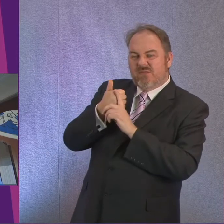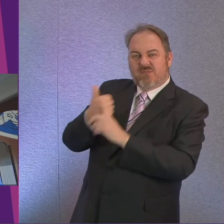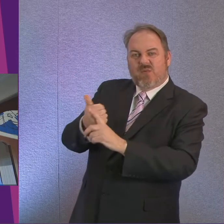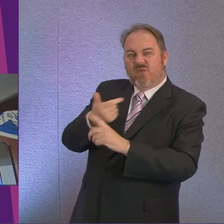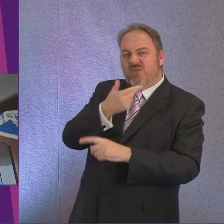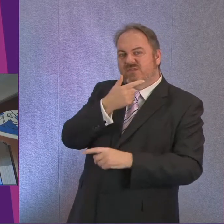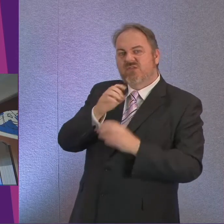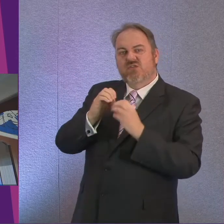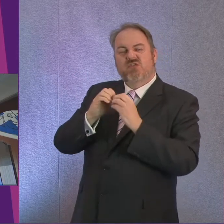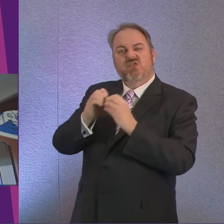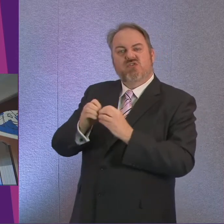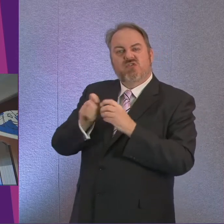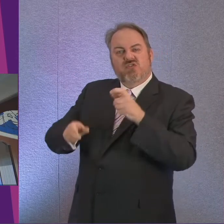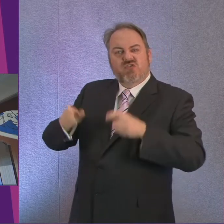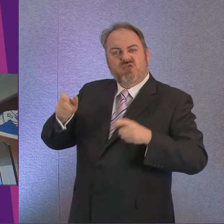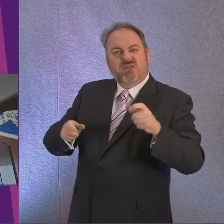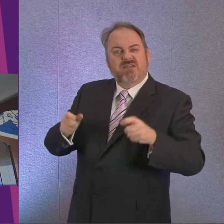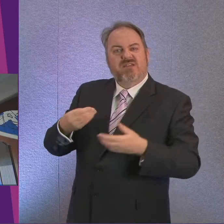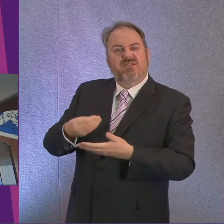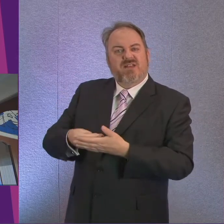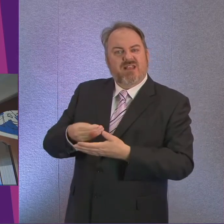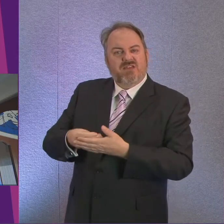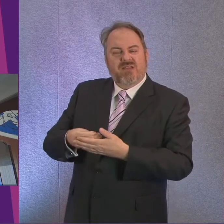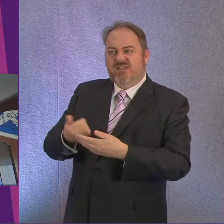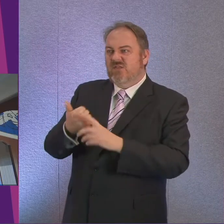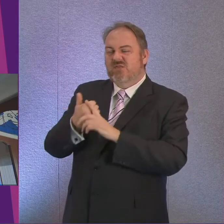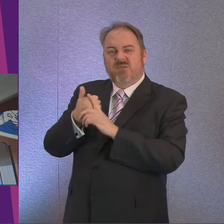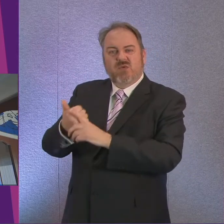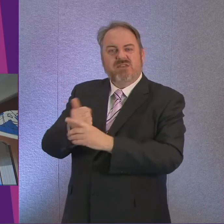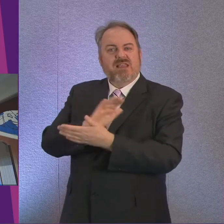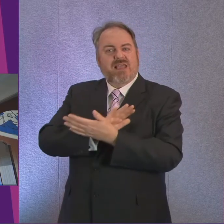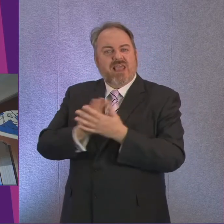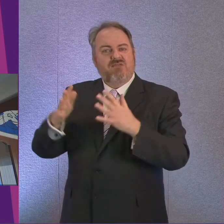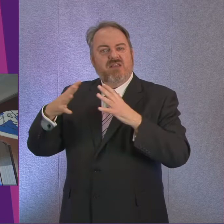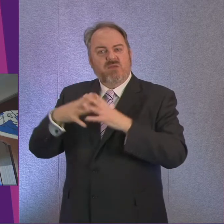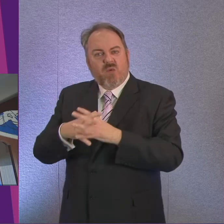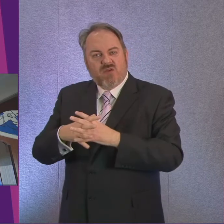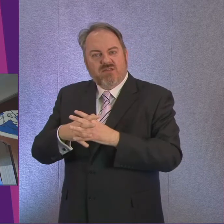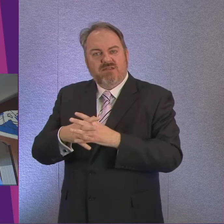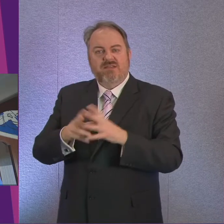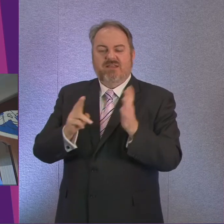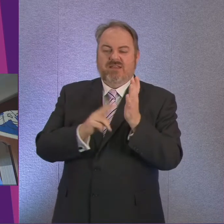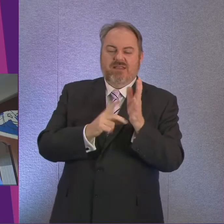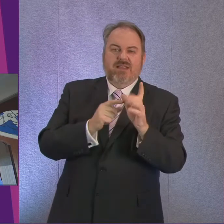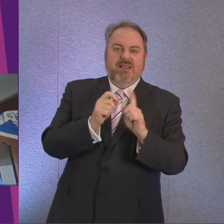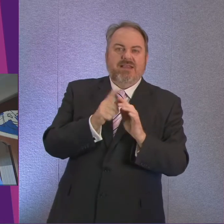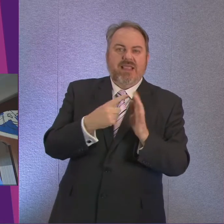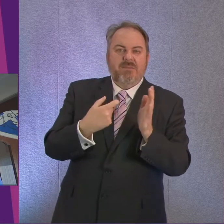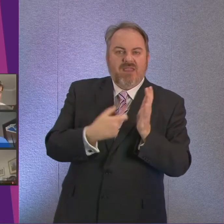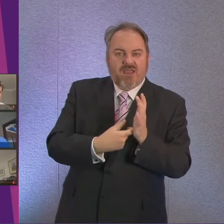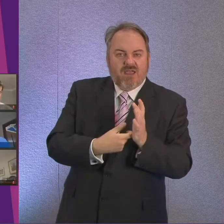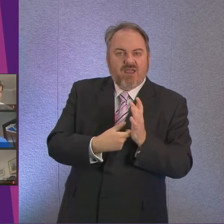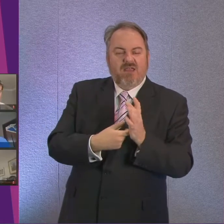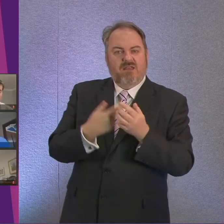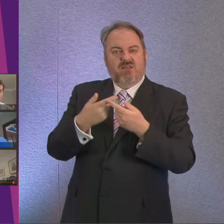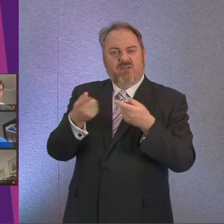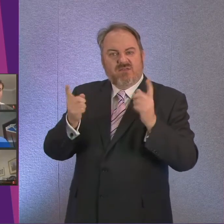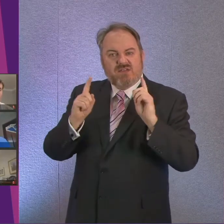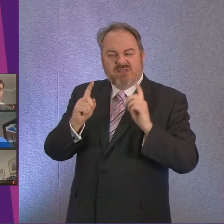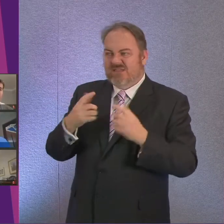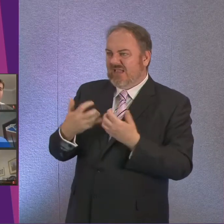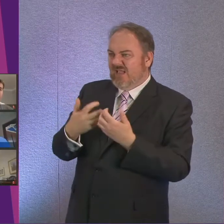and colleges like Heriot-Watt, Edinburgh Napier and Edinburgh College in my constituency? Minister Richard